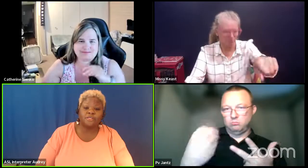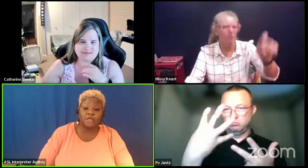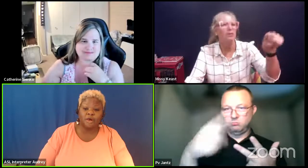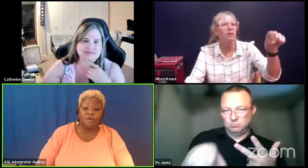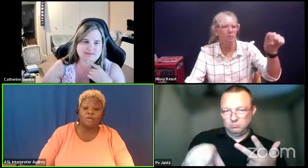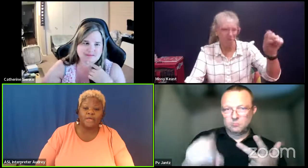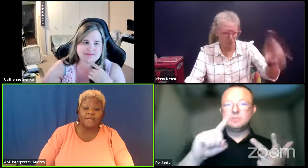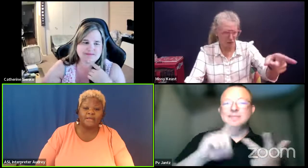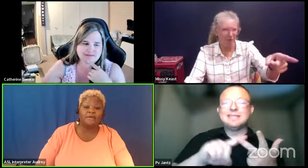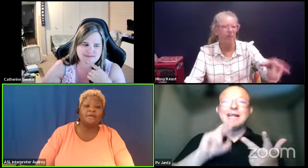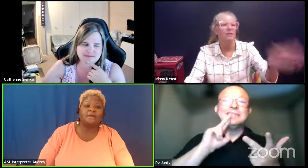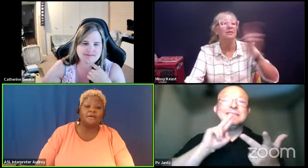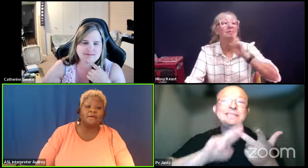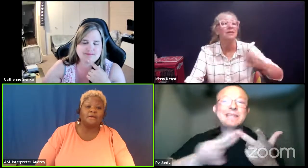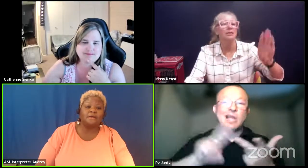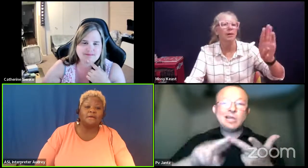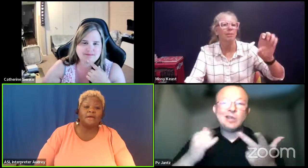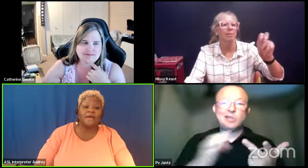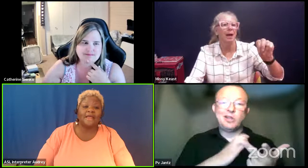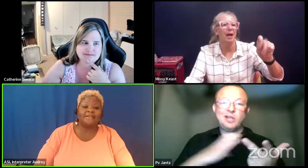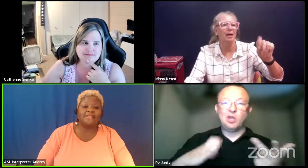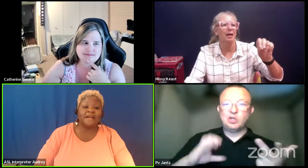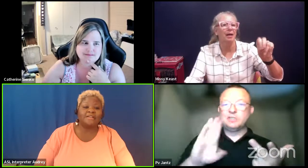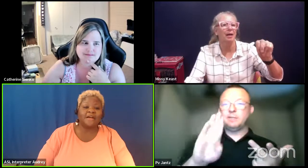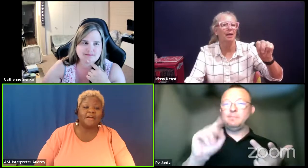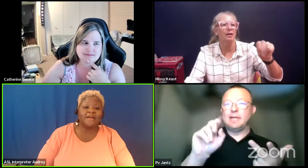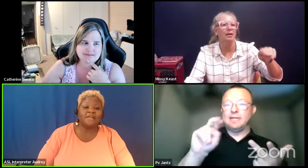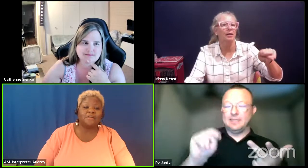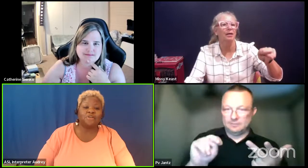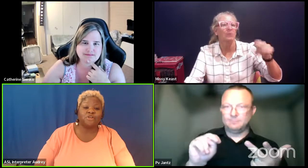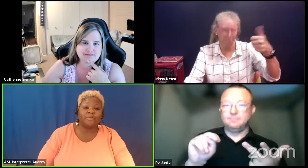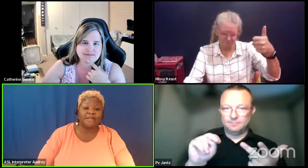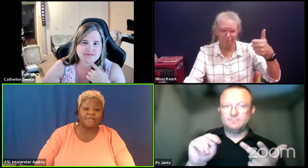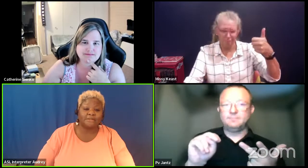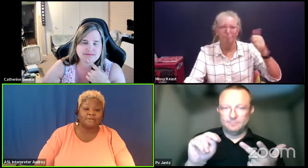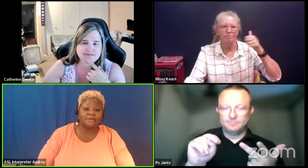Commissioner Cinco, Katie. And the secretary is